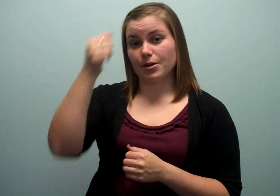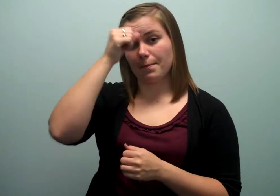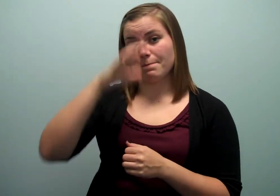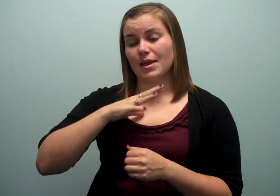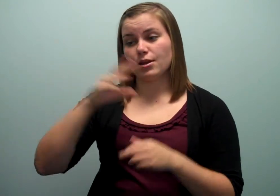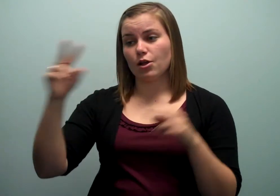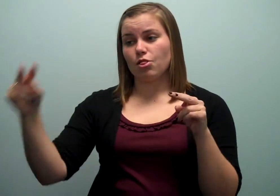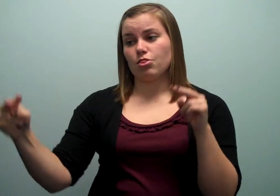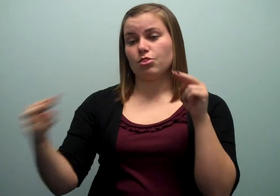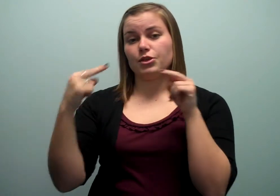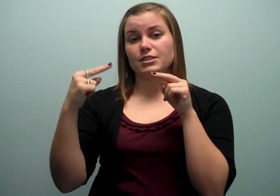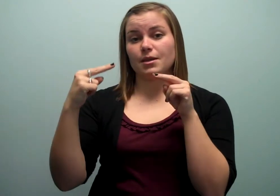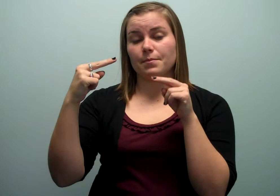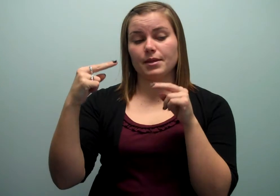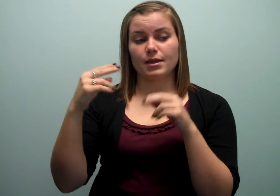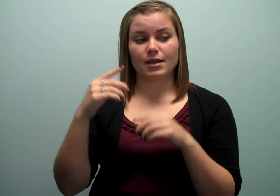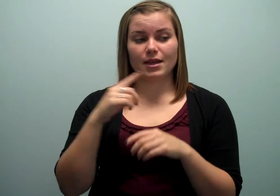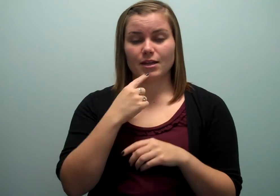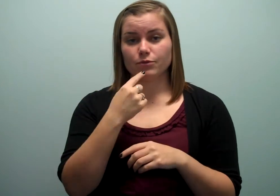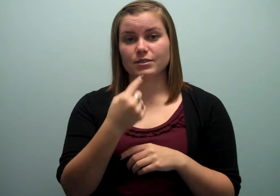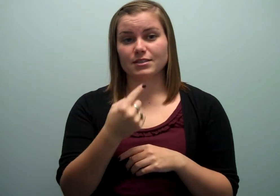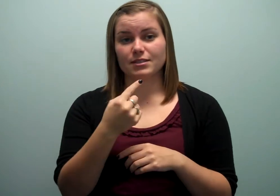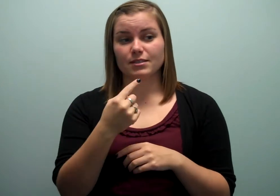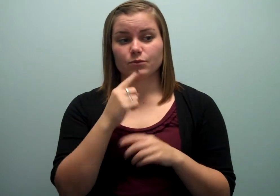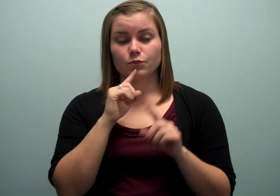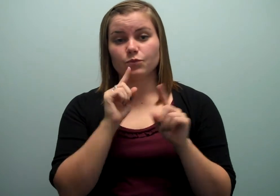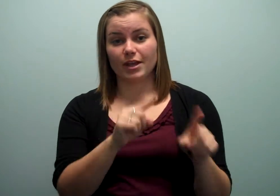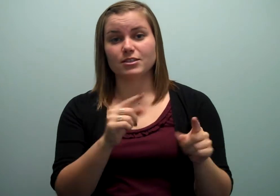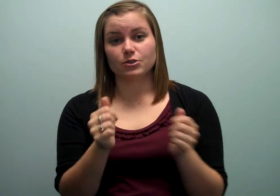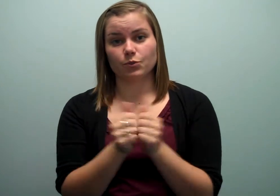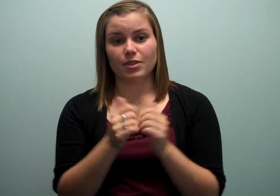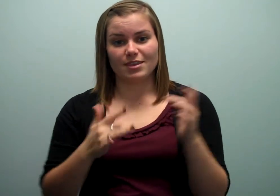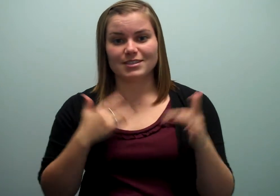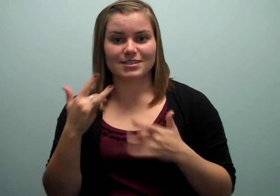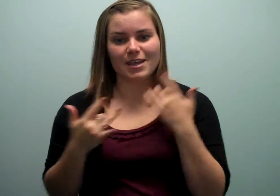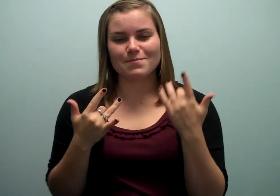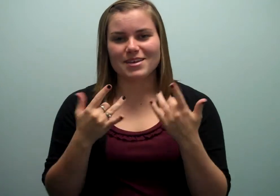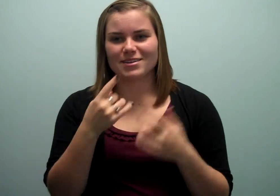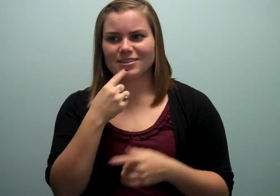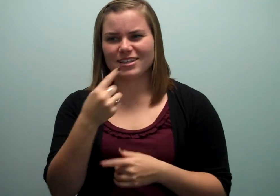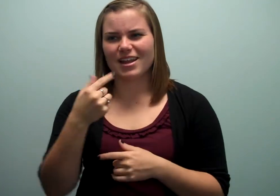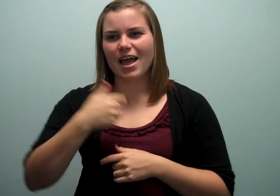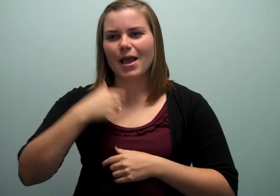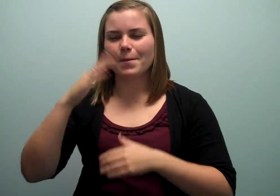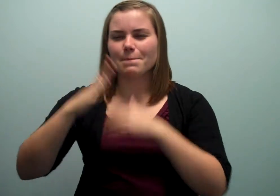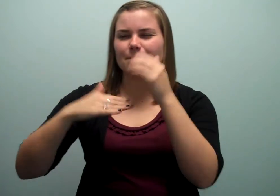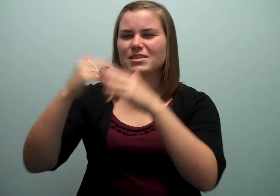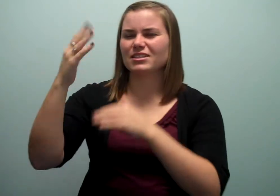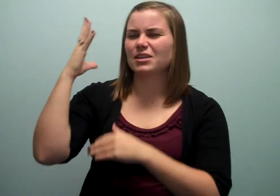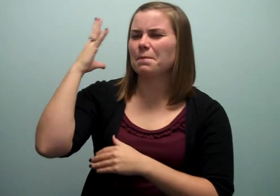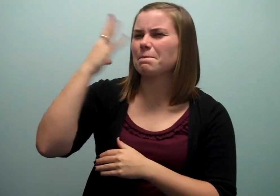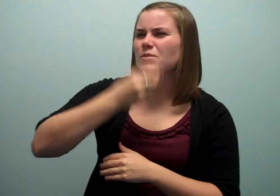and replied with enthusiasm and obvious pride, "I am building a beautiful cathedral."